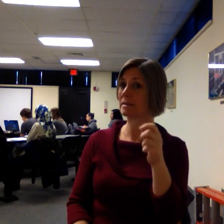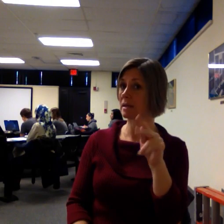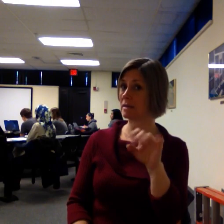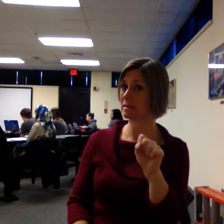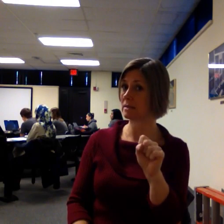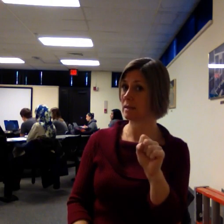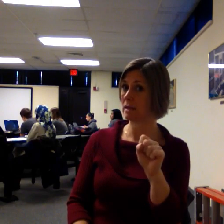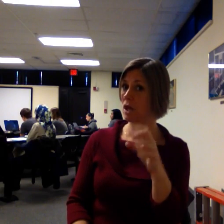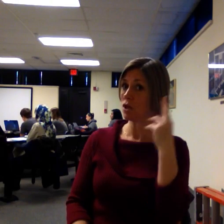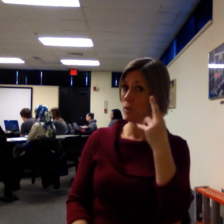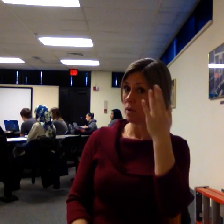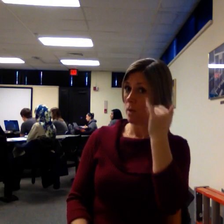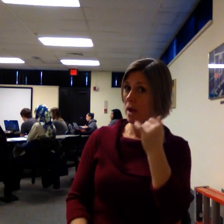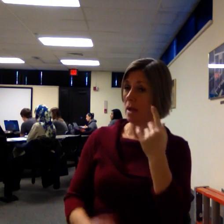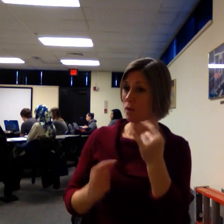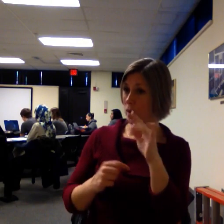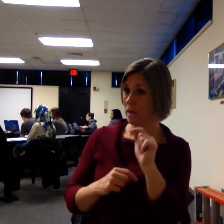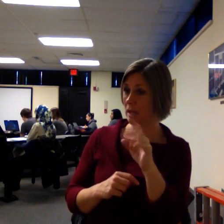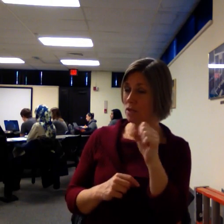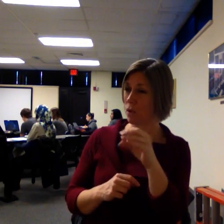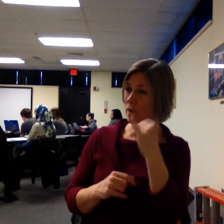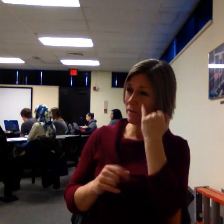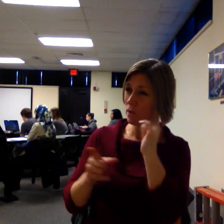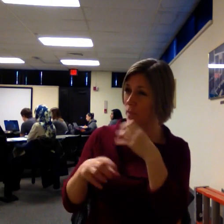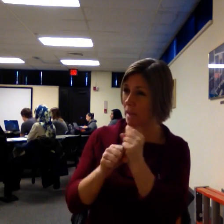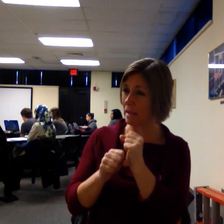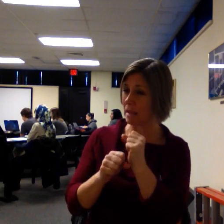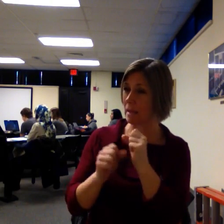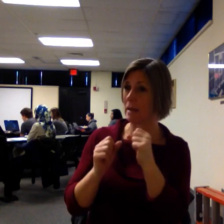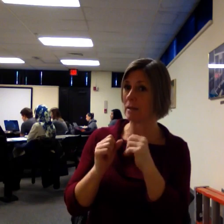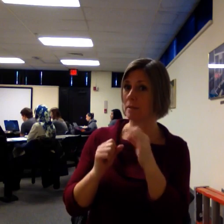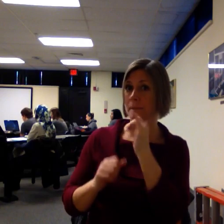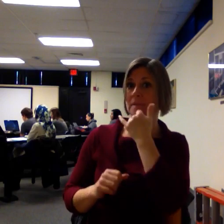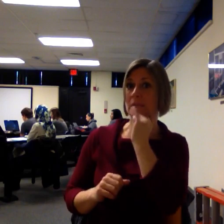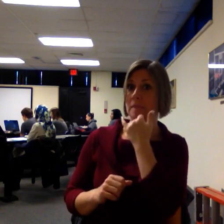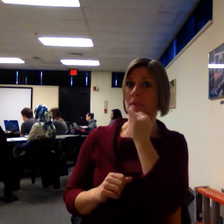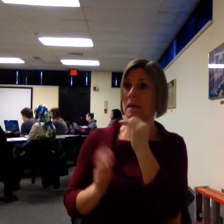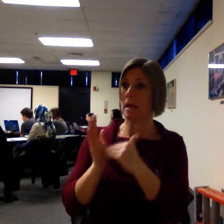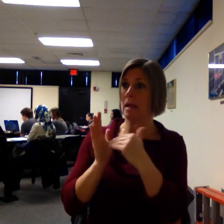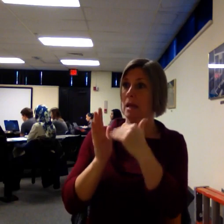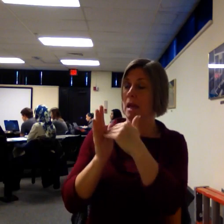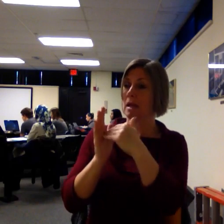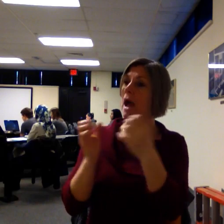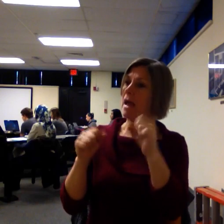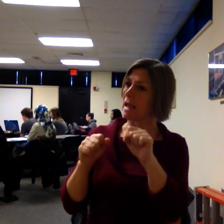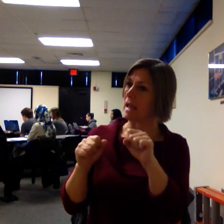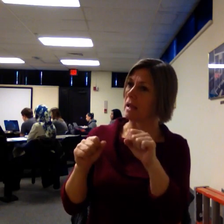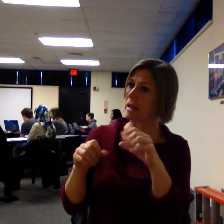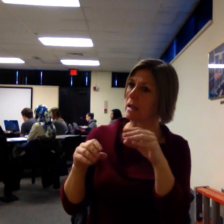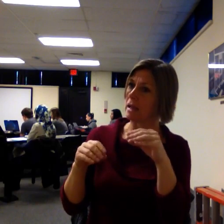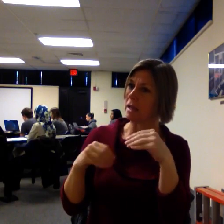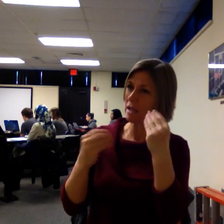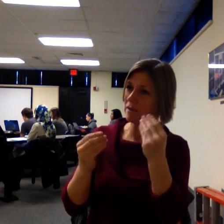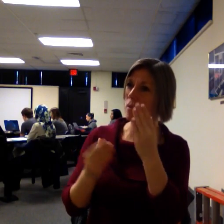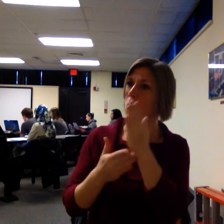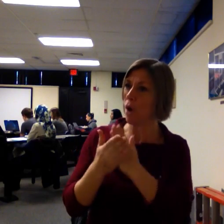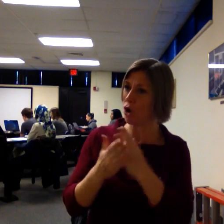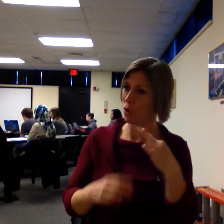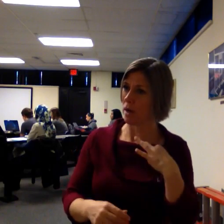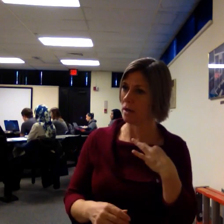I can, if you make a mistake and you've made the same mistake over and over, I can at least give you some partial credit. I got one in one column